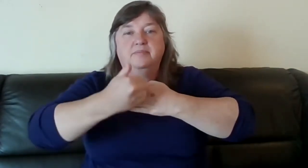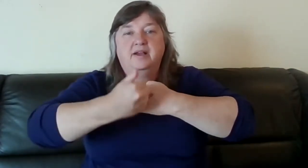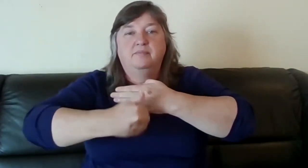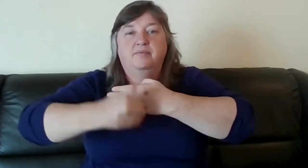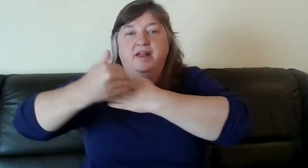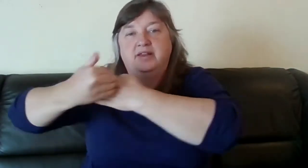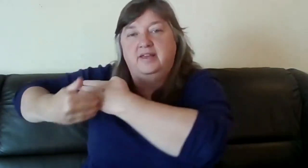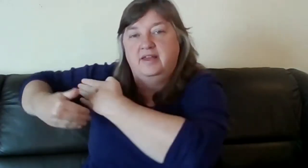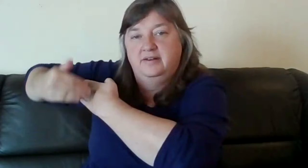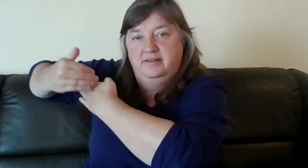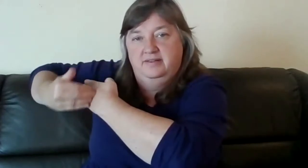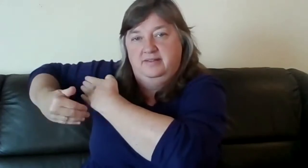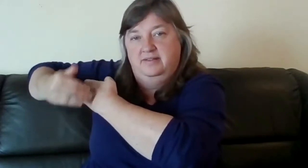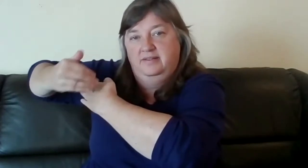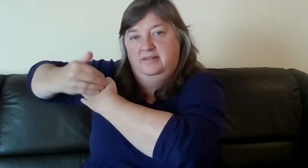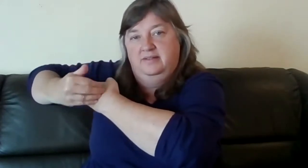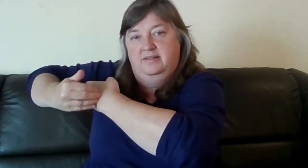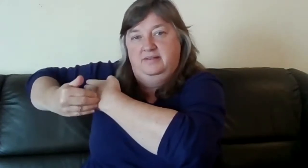back at bread again,